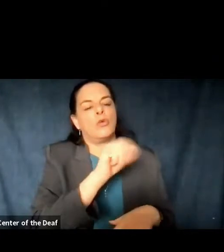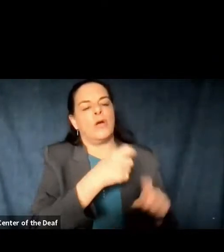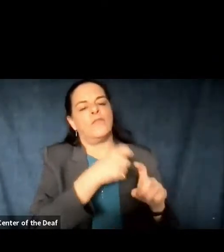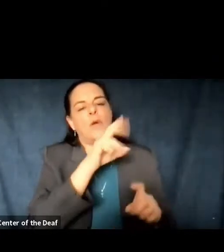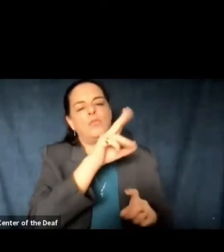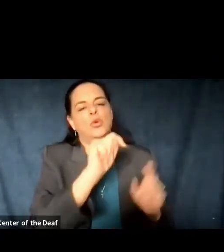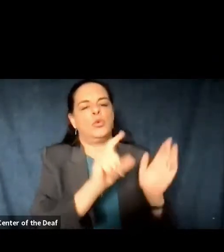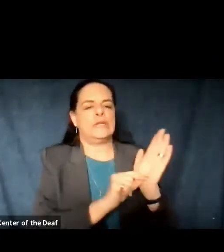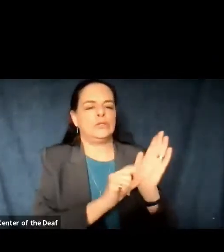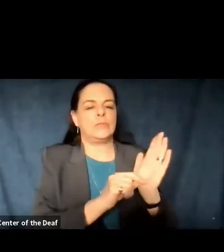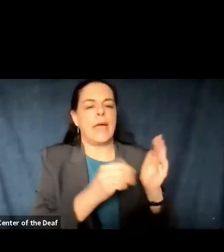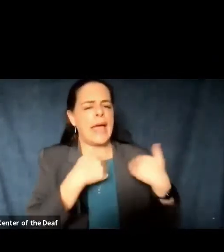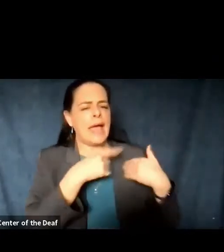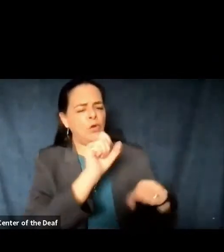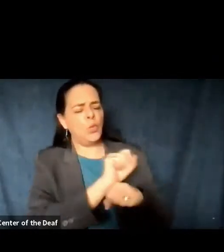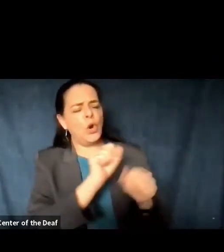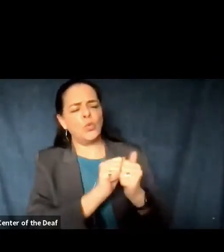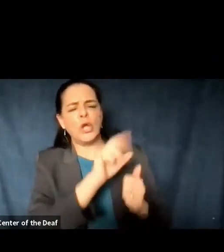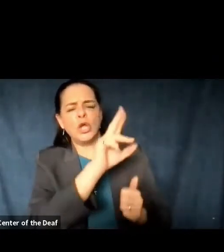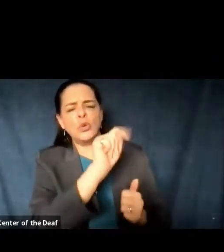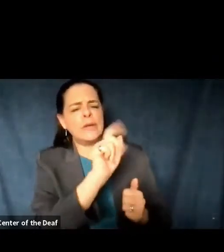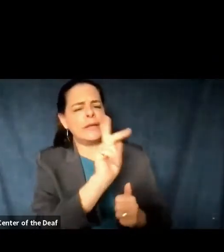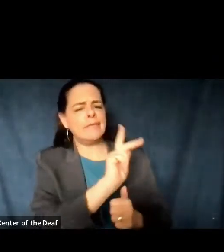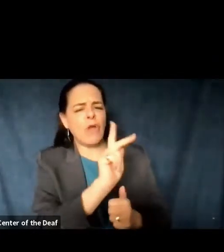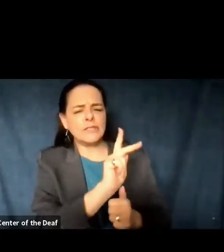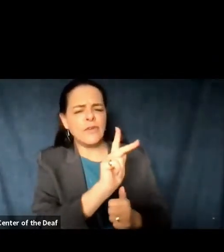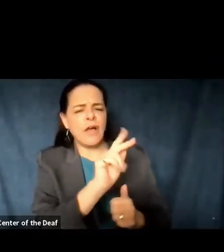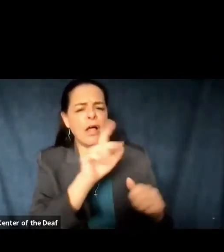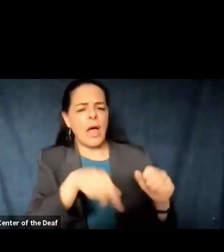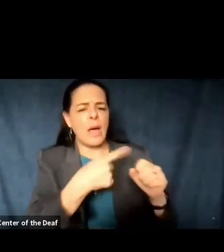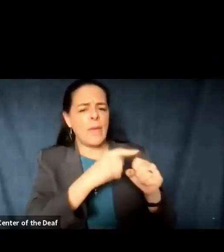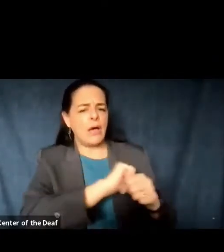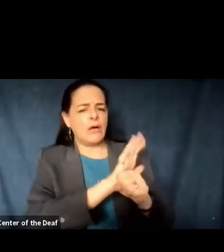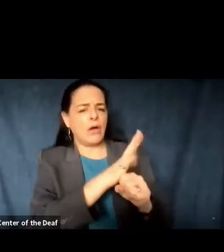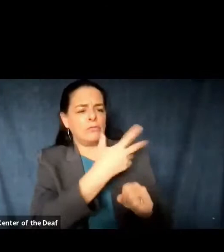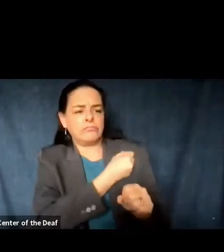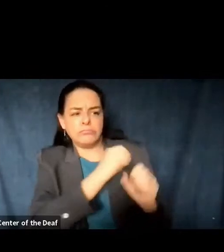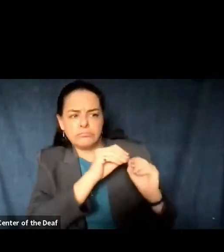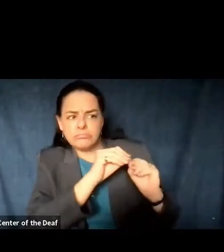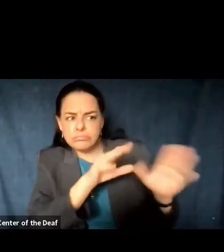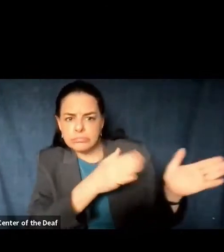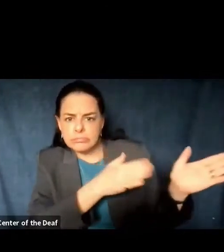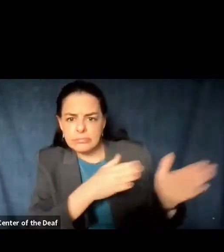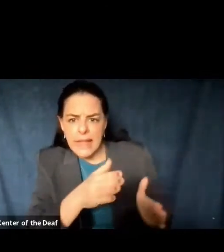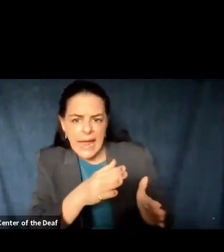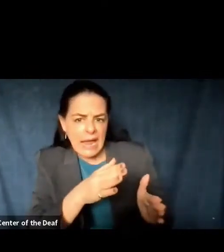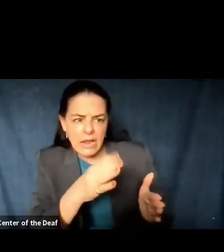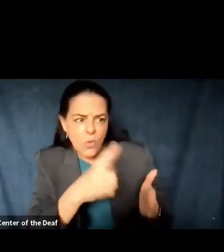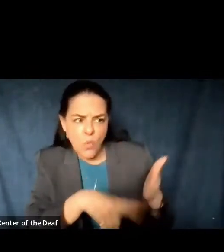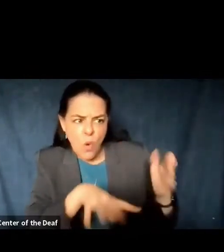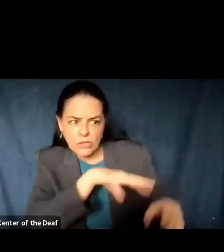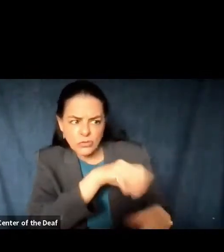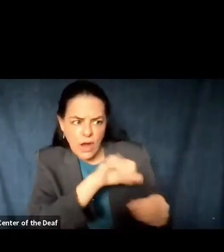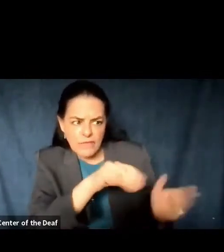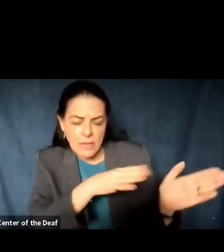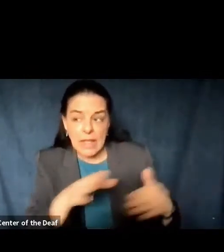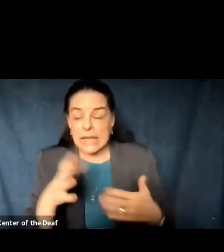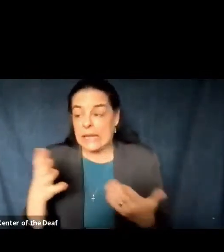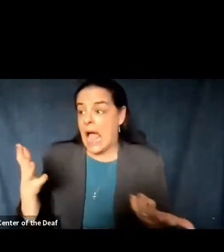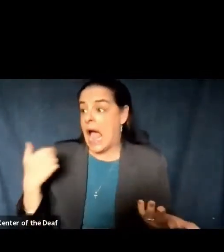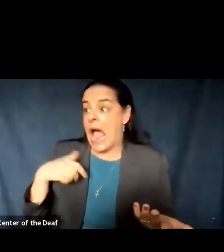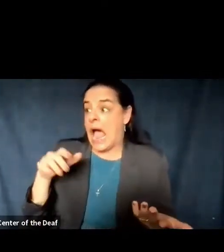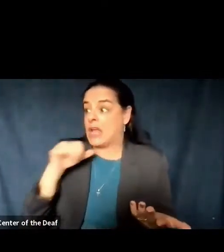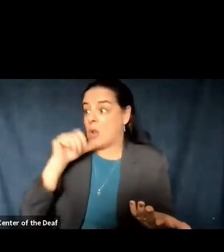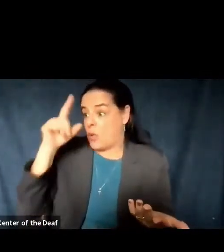plan entail? We have not spoken to them as of yet about their plans. We talk to them all the time, but I'm looking at Dr. Buchanan. I